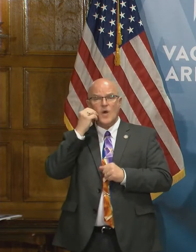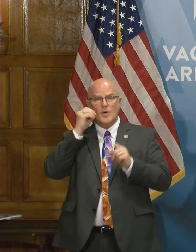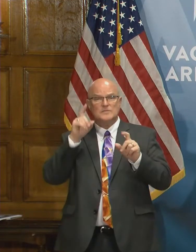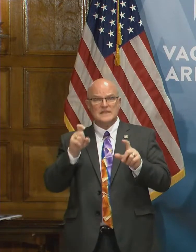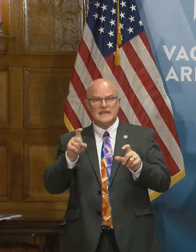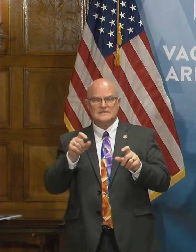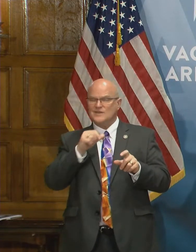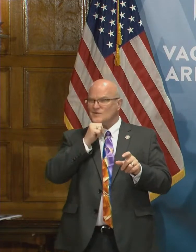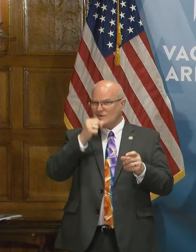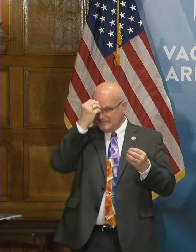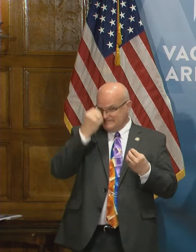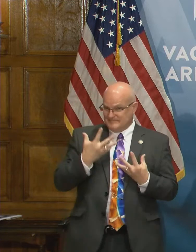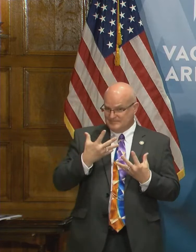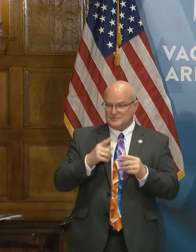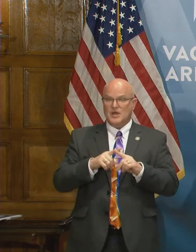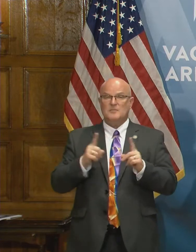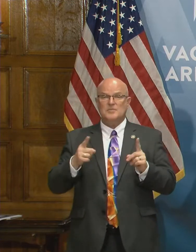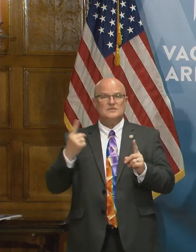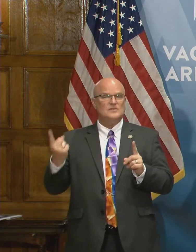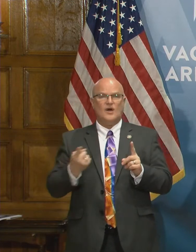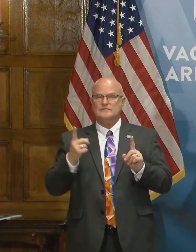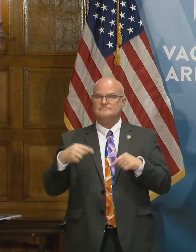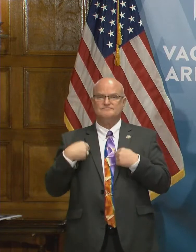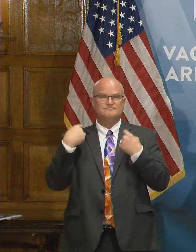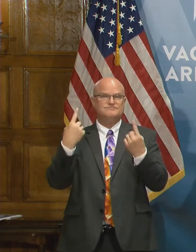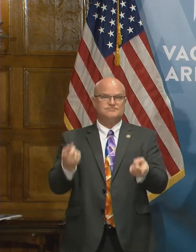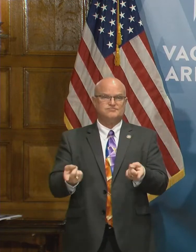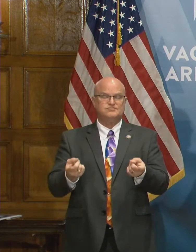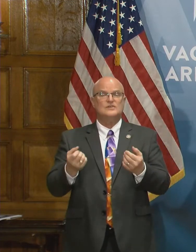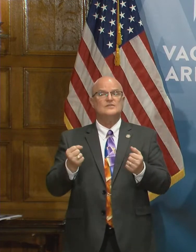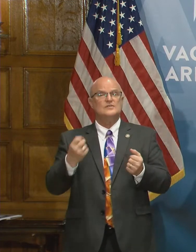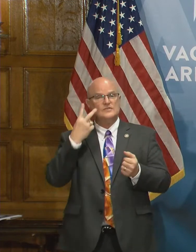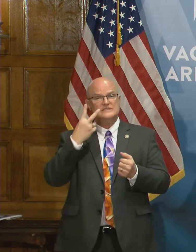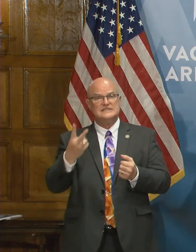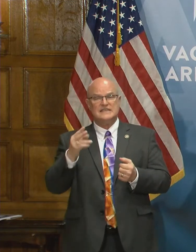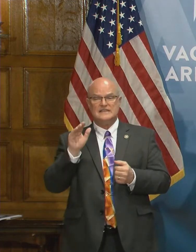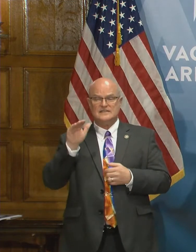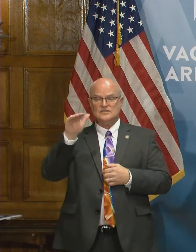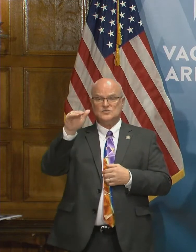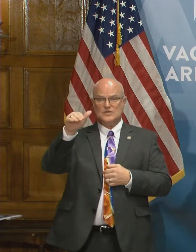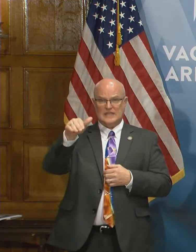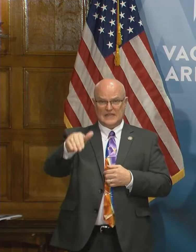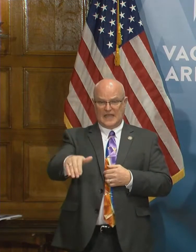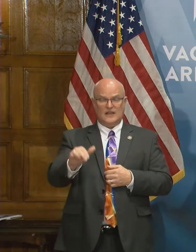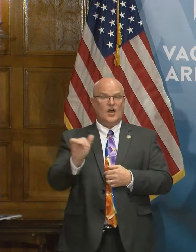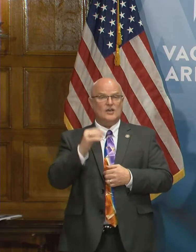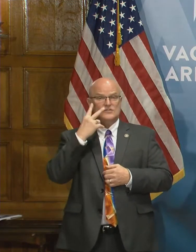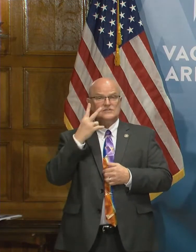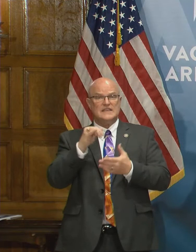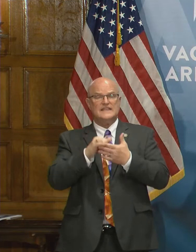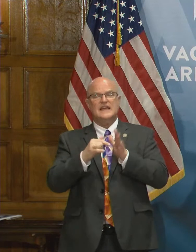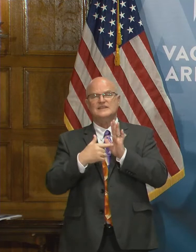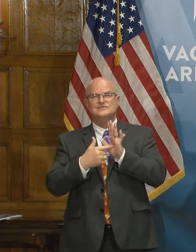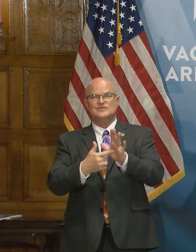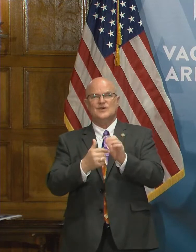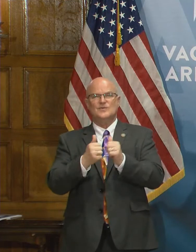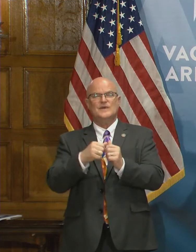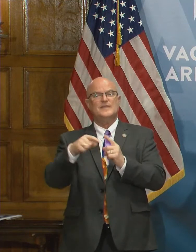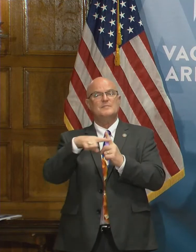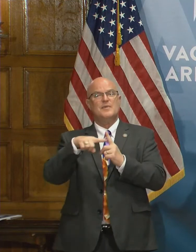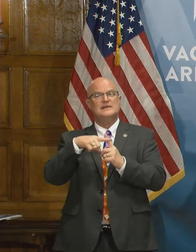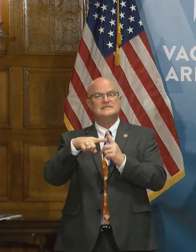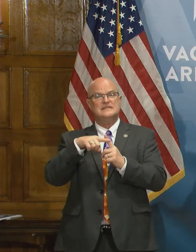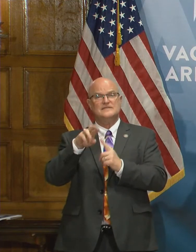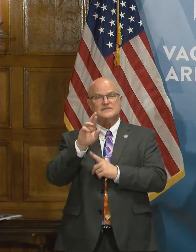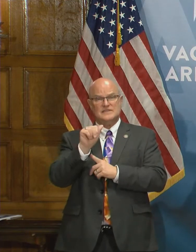getting information on, but that's always been the case. And so you can see the trend line, and you can also see that reflected in the